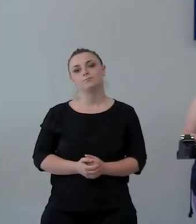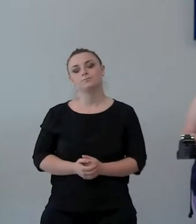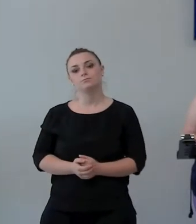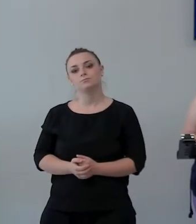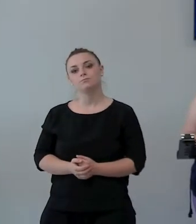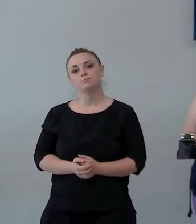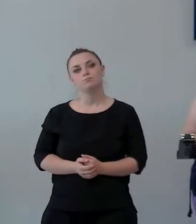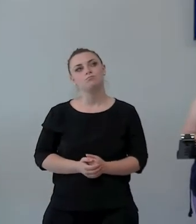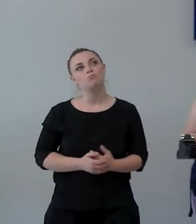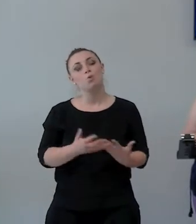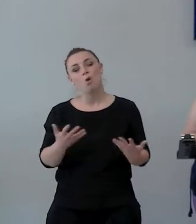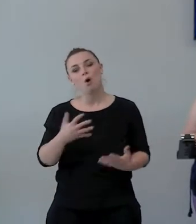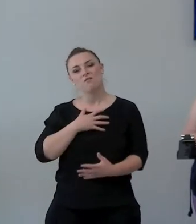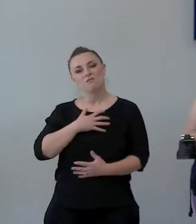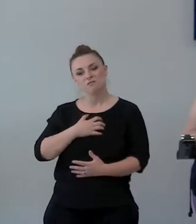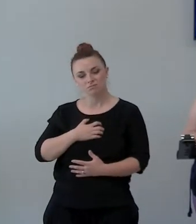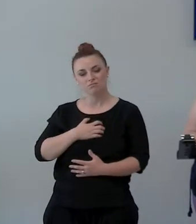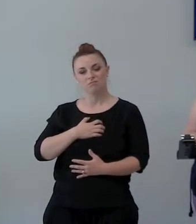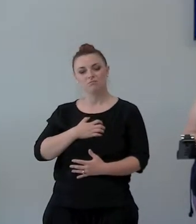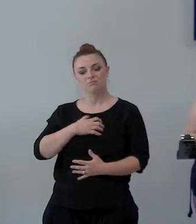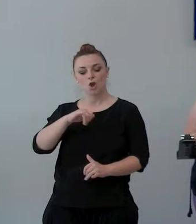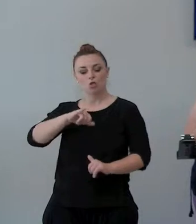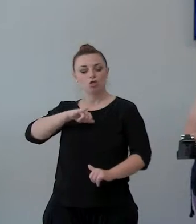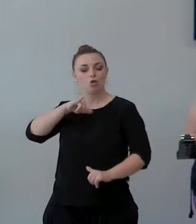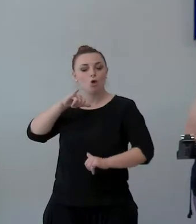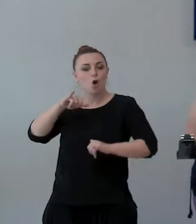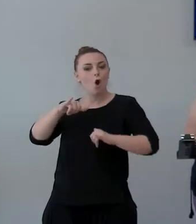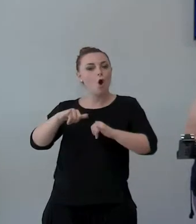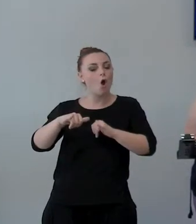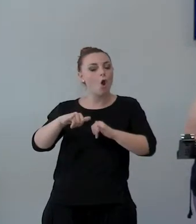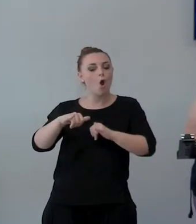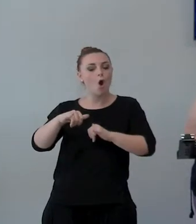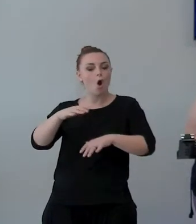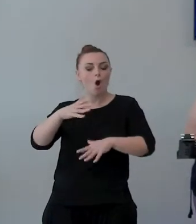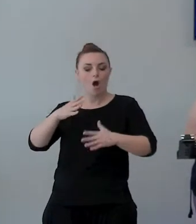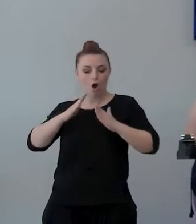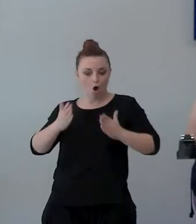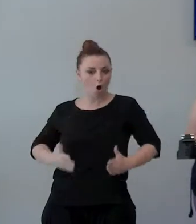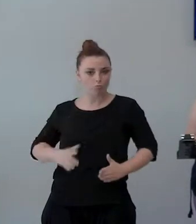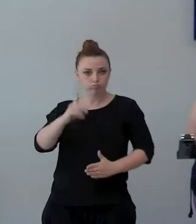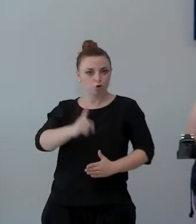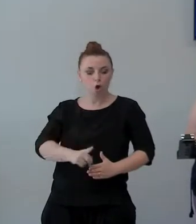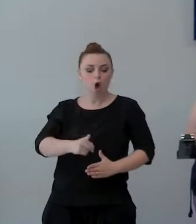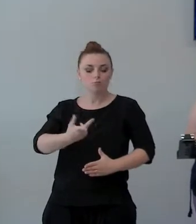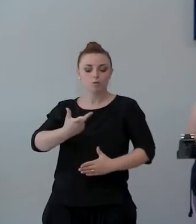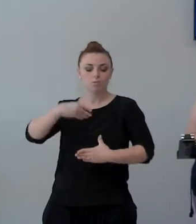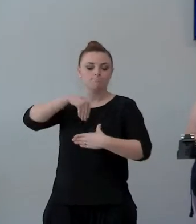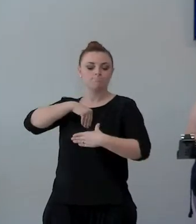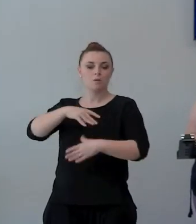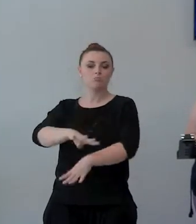C'è l'afflizione, il dolore che non è fisico ma emozionale. Maybe